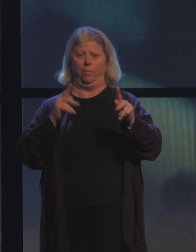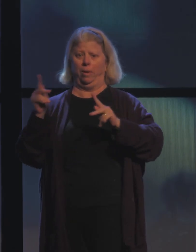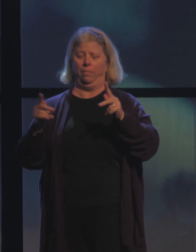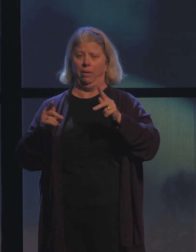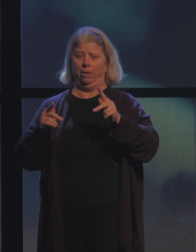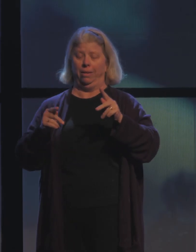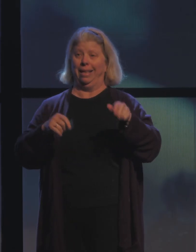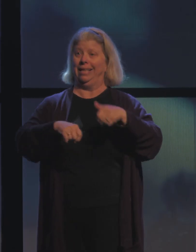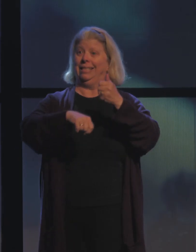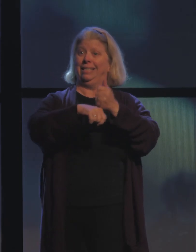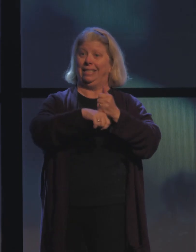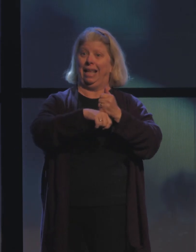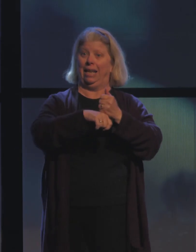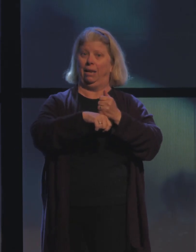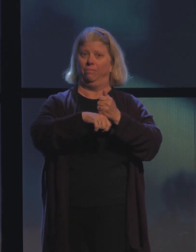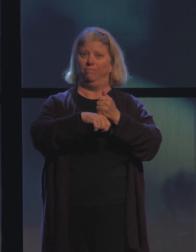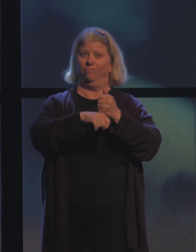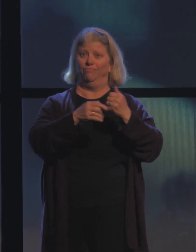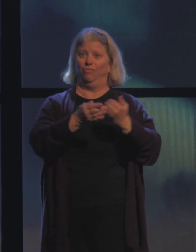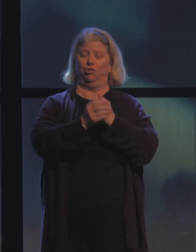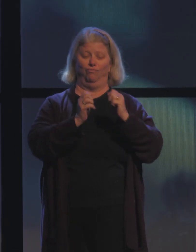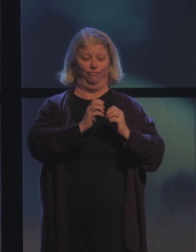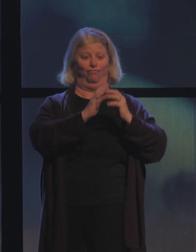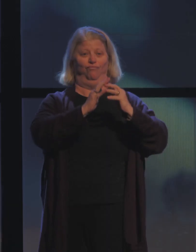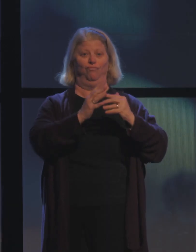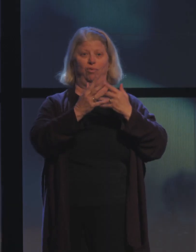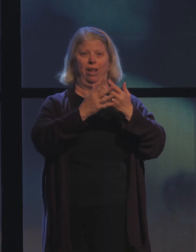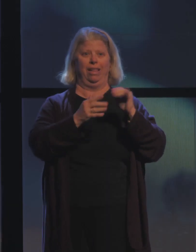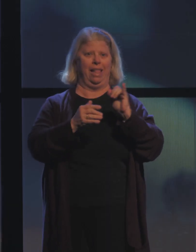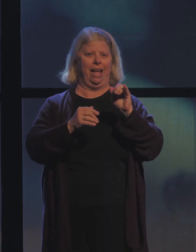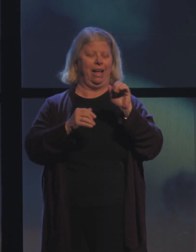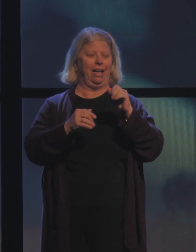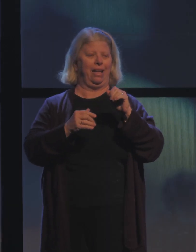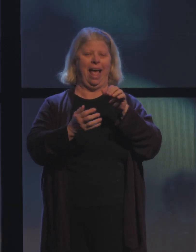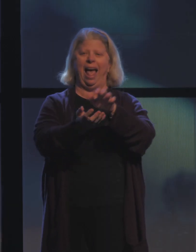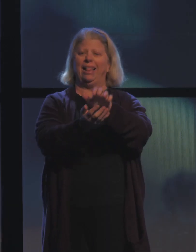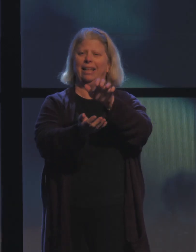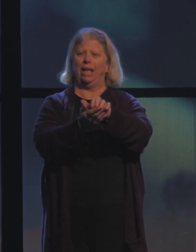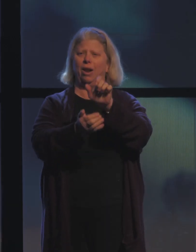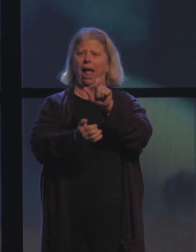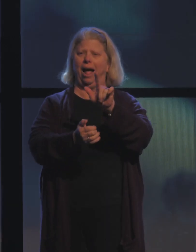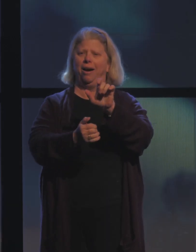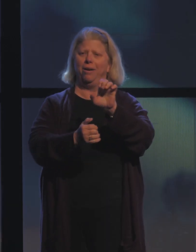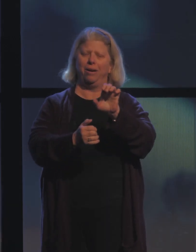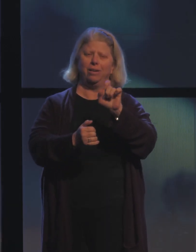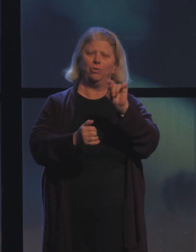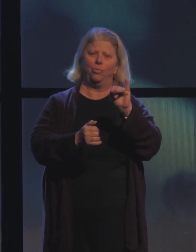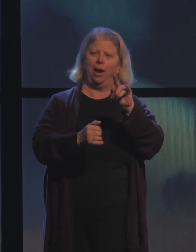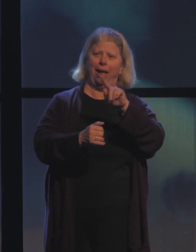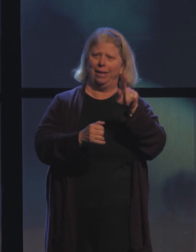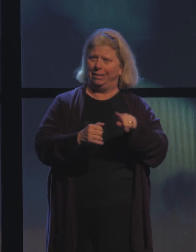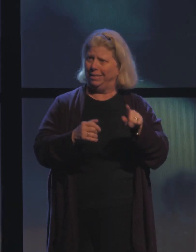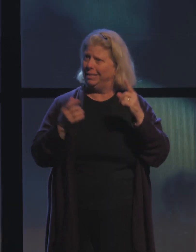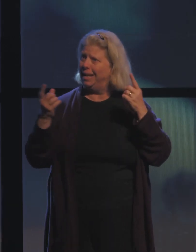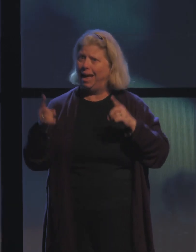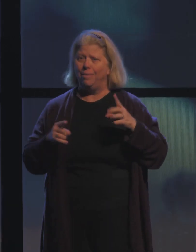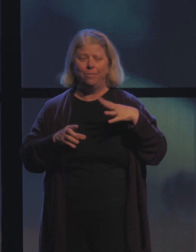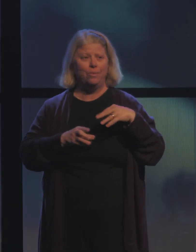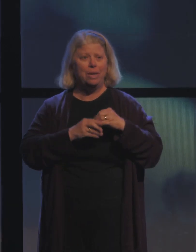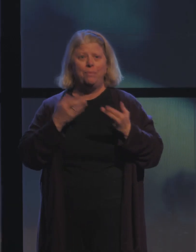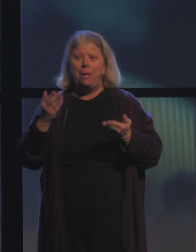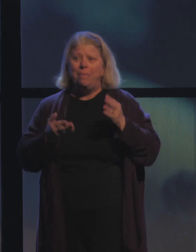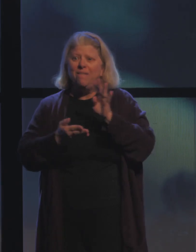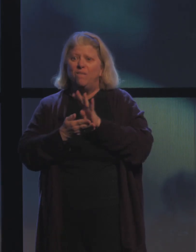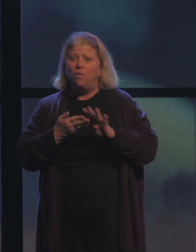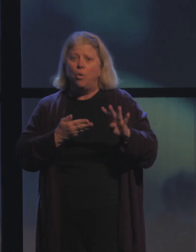literally created detention centers like Alligator Alcatraz. This was all within maybe